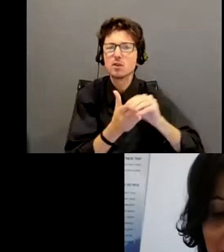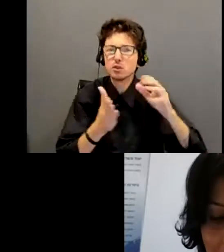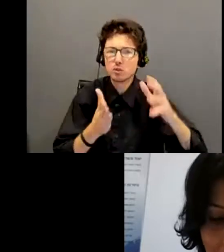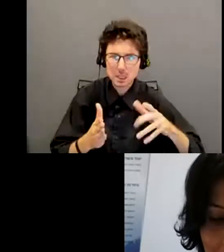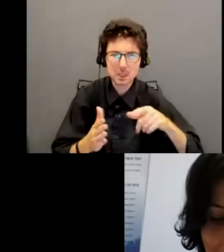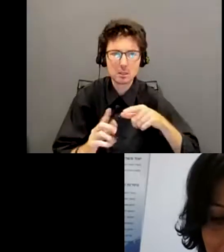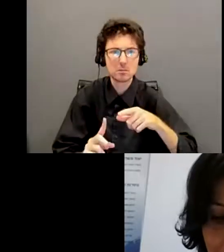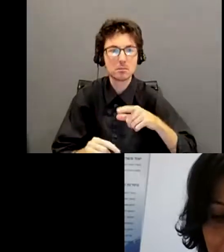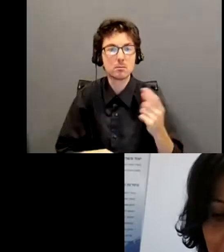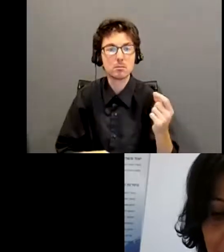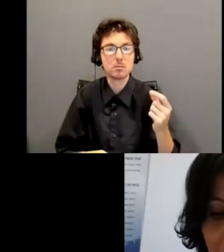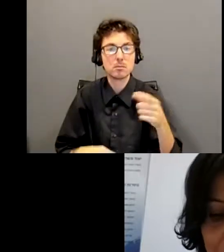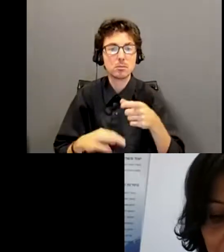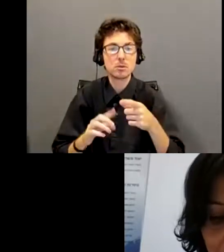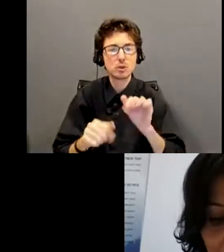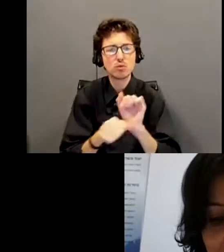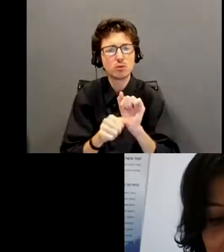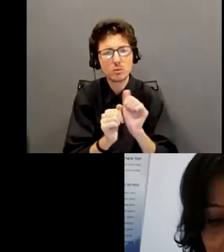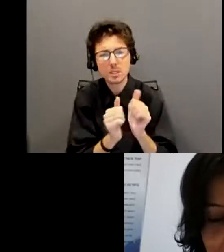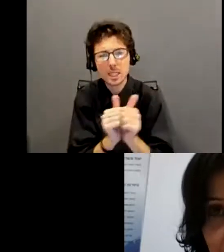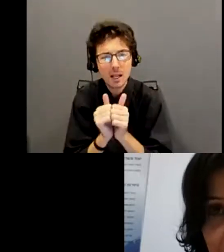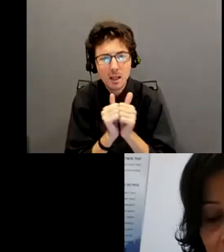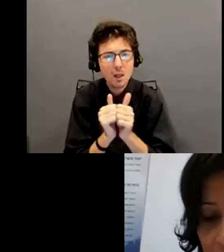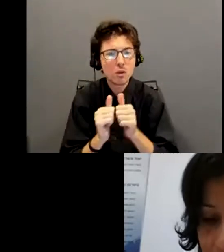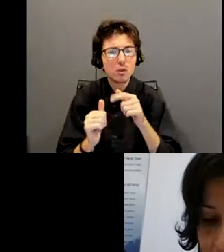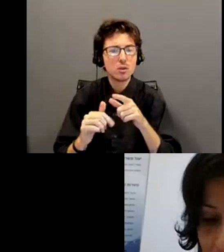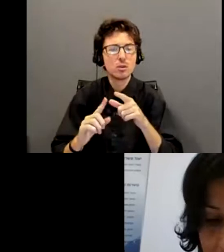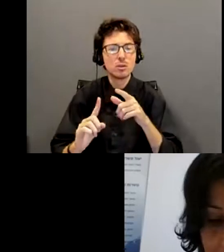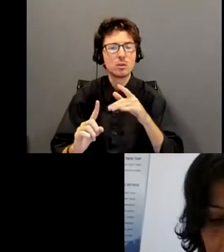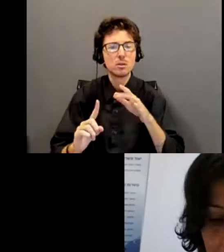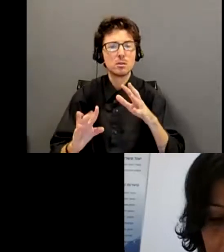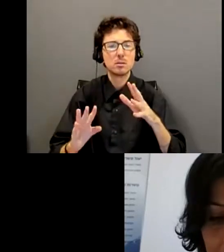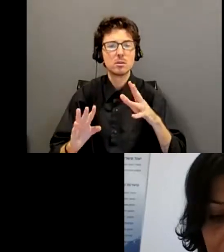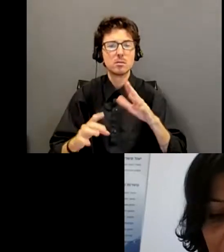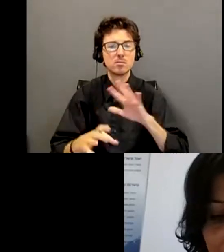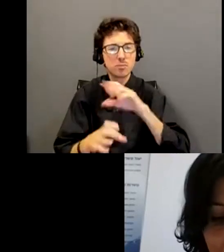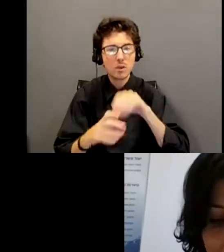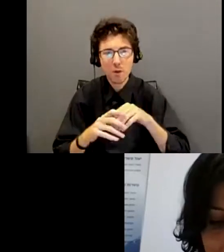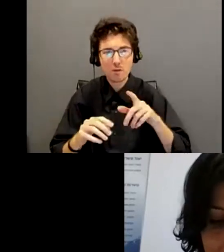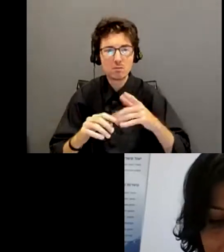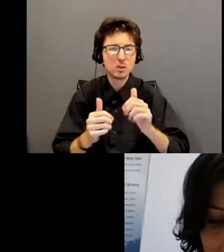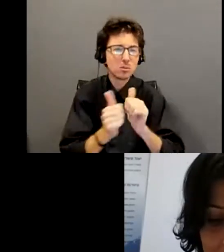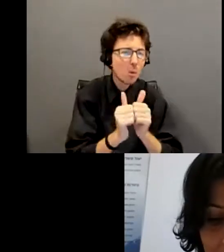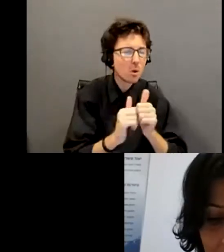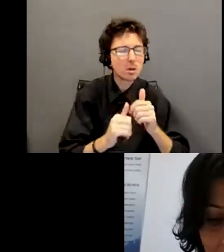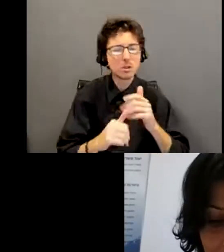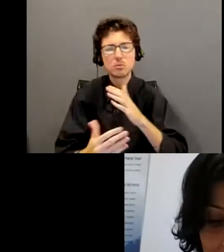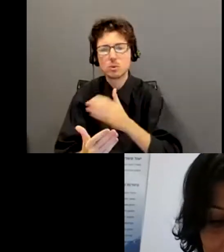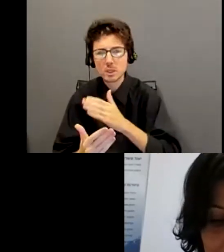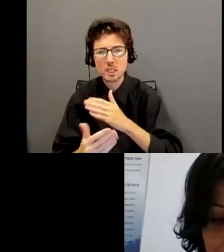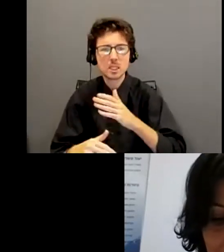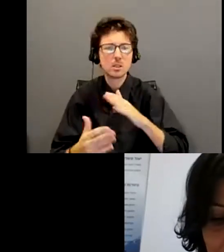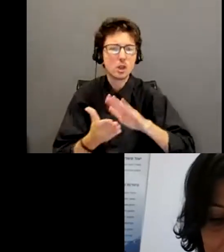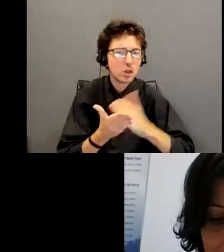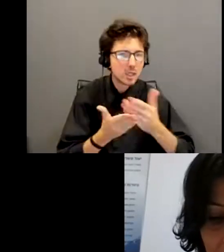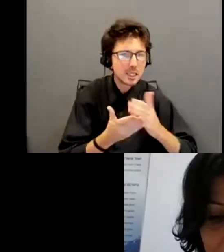games, etc. There's also a group of 16 adults over 21 years old. They meet every Sunday at the center of in the